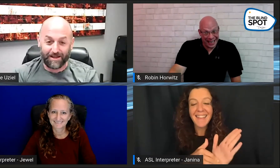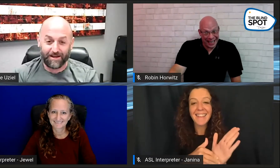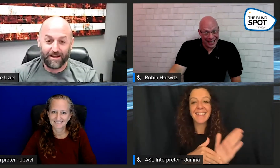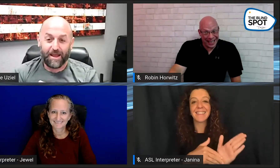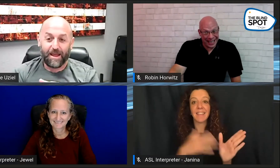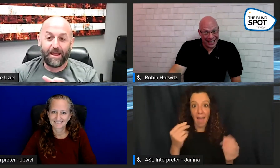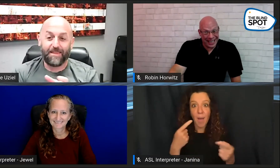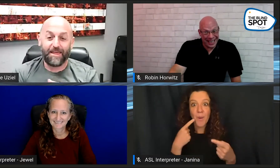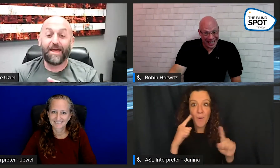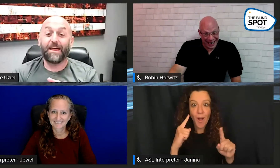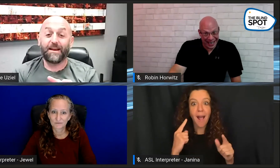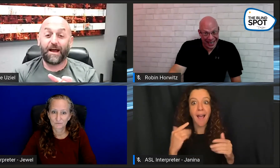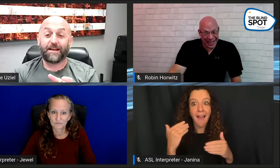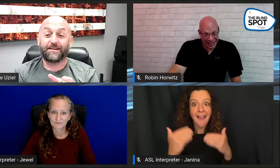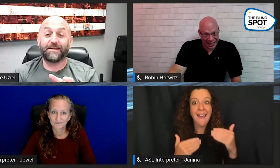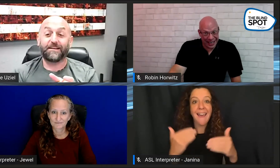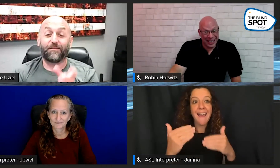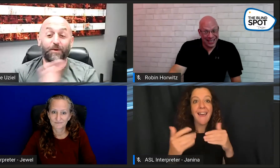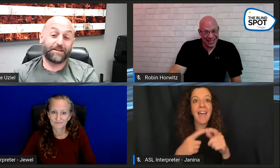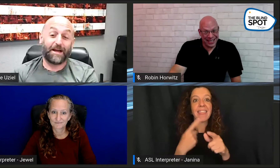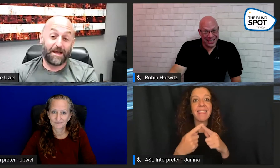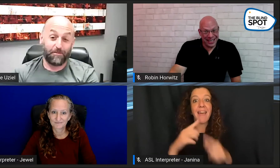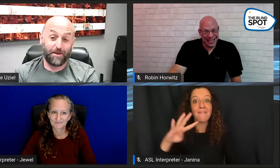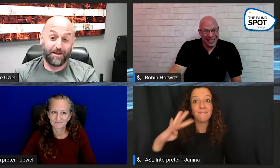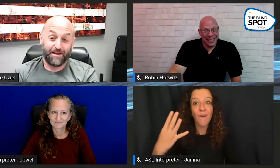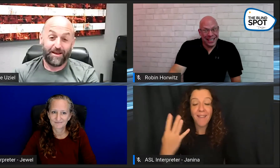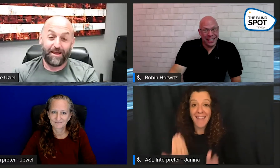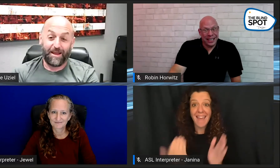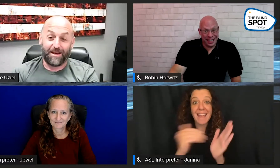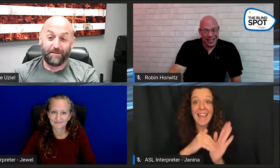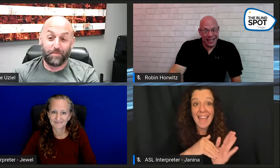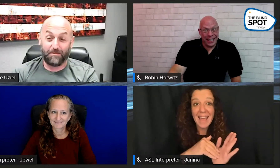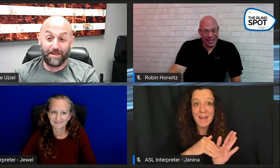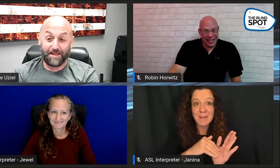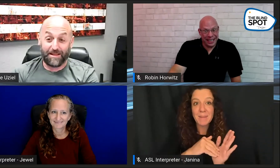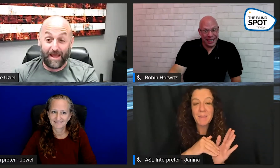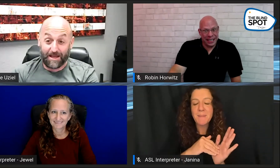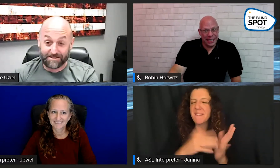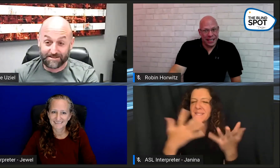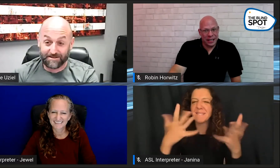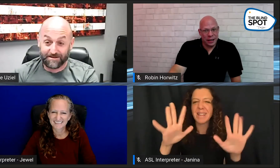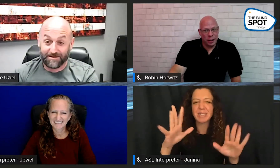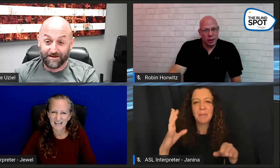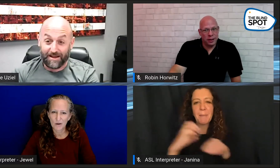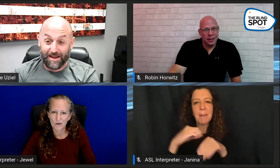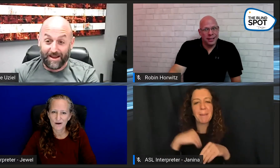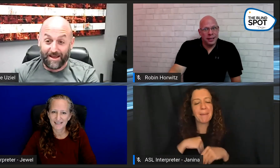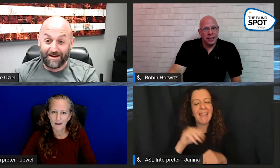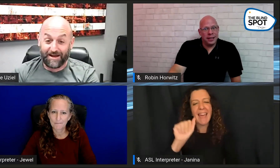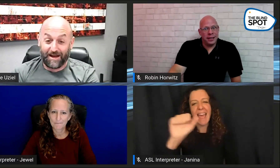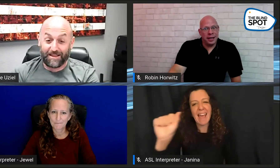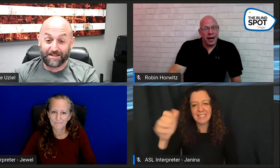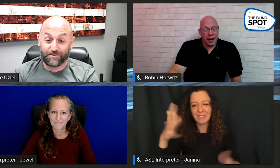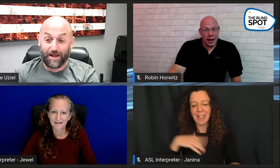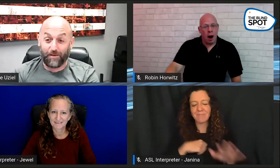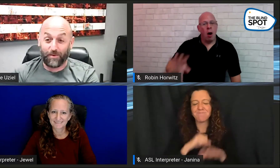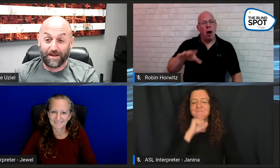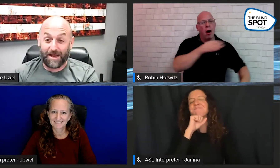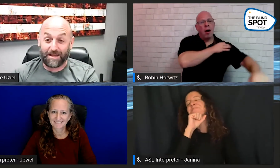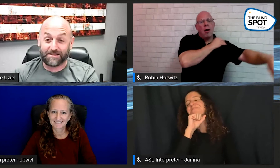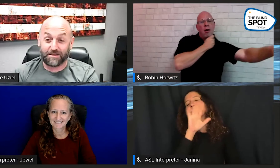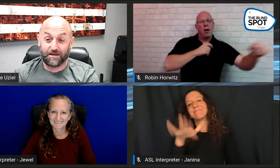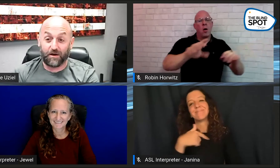was working. And then I did it the 4th time and it bit me in the ass. And that's